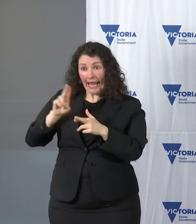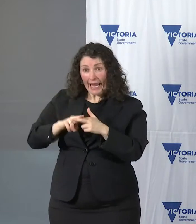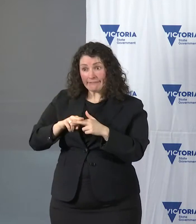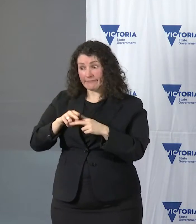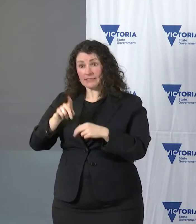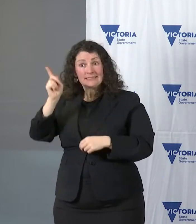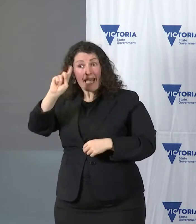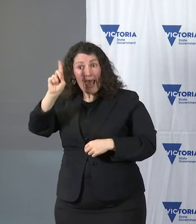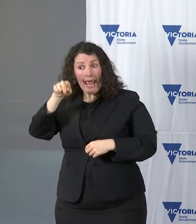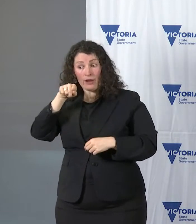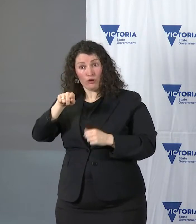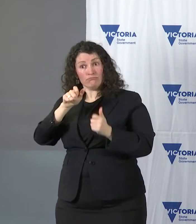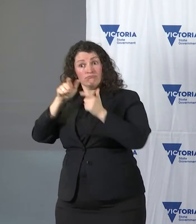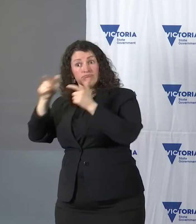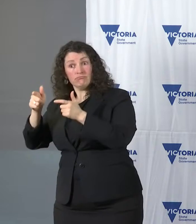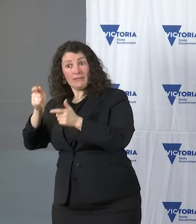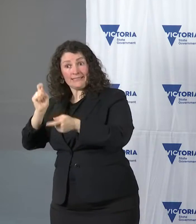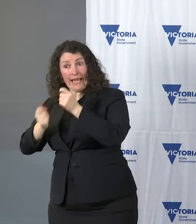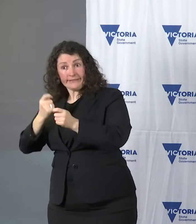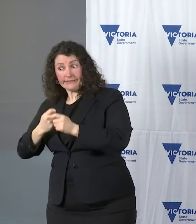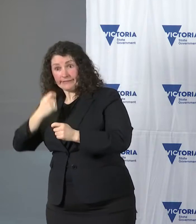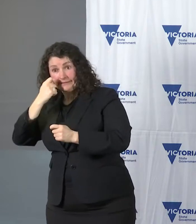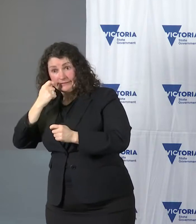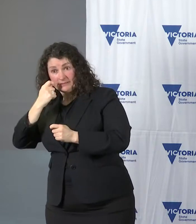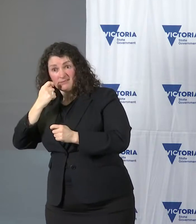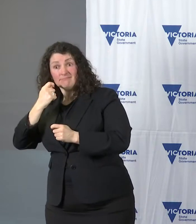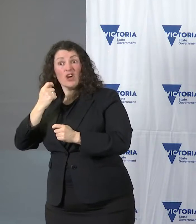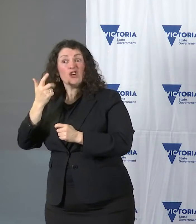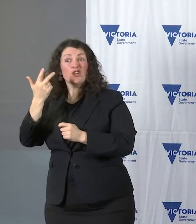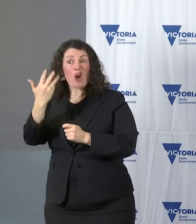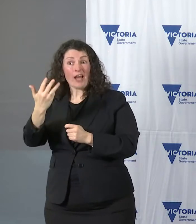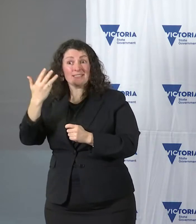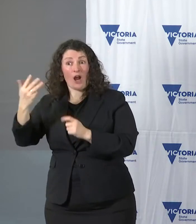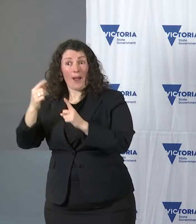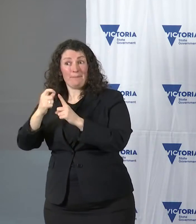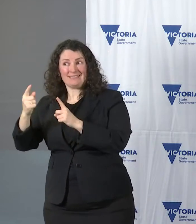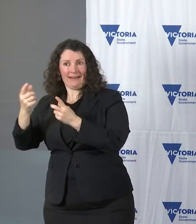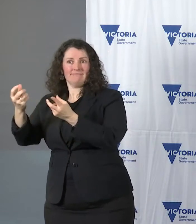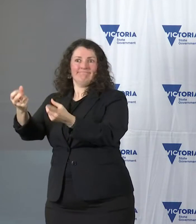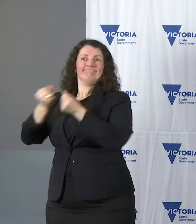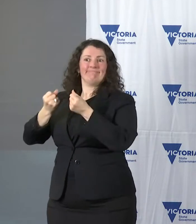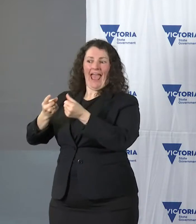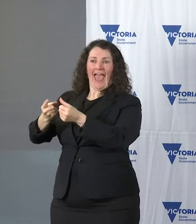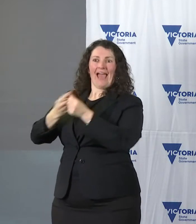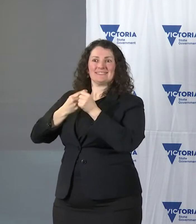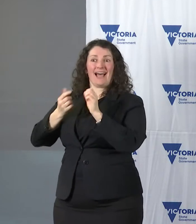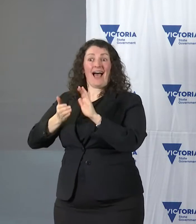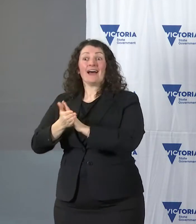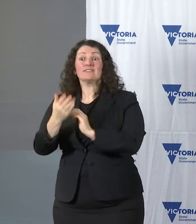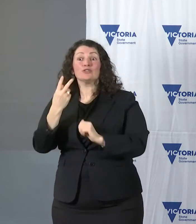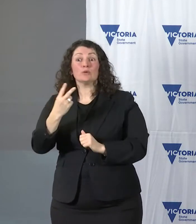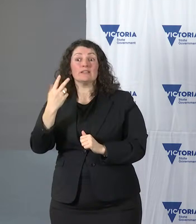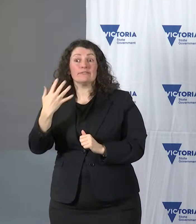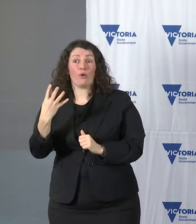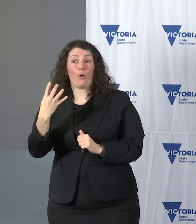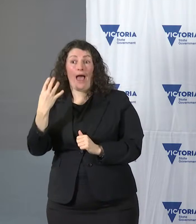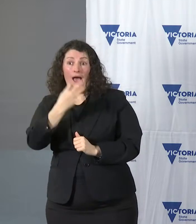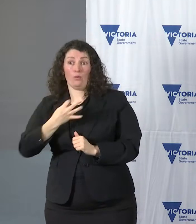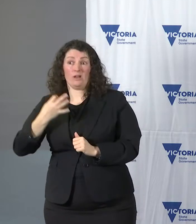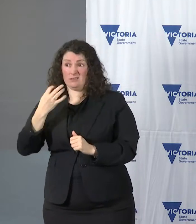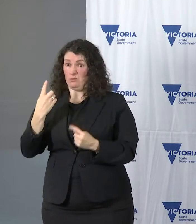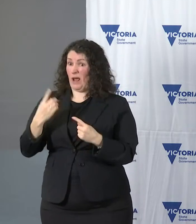to get that negative result in good time. But stay on the safe side and prepare for it to take a bit longer just in